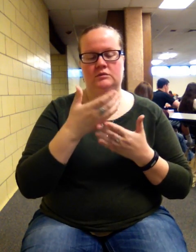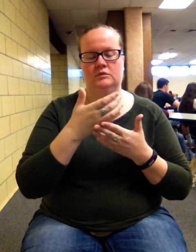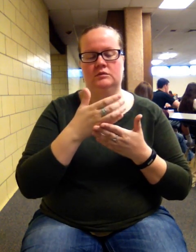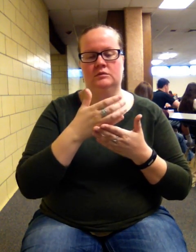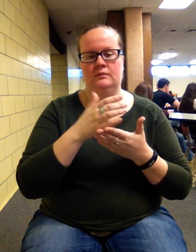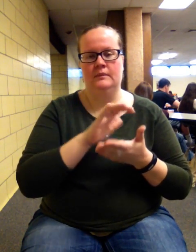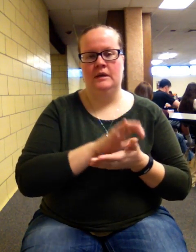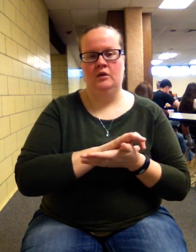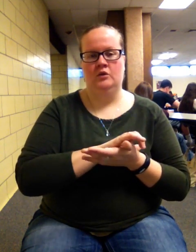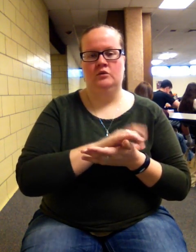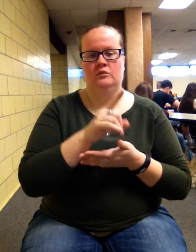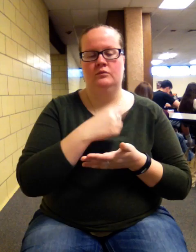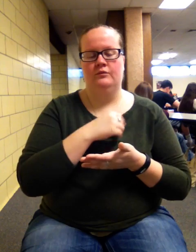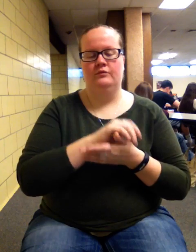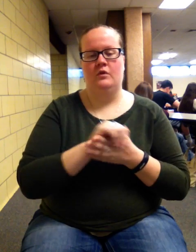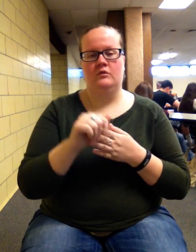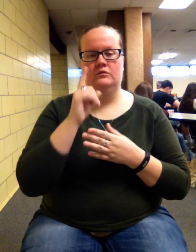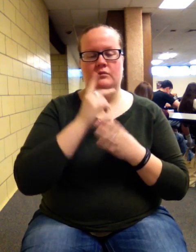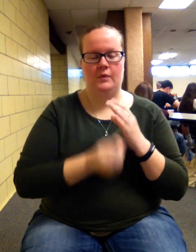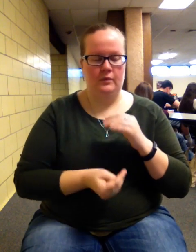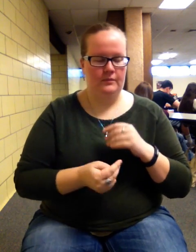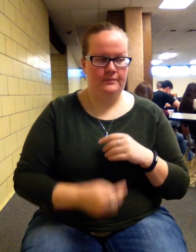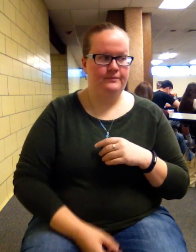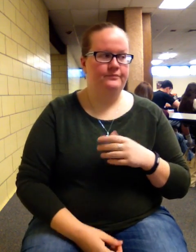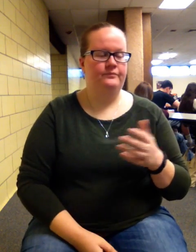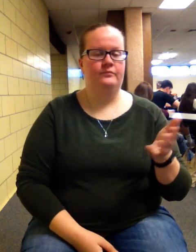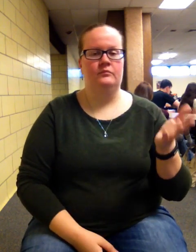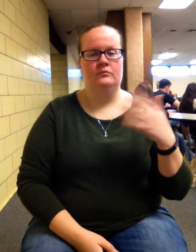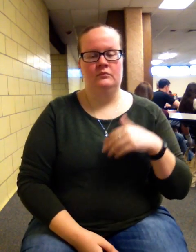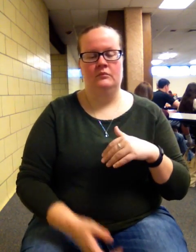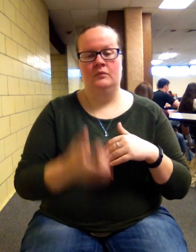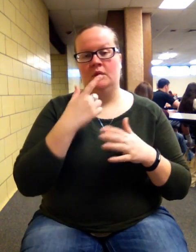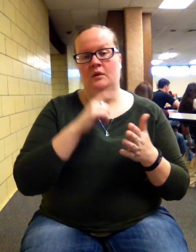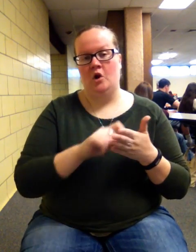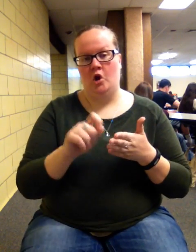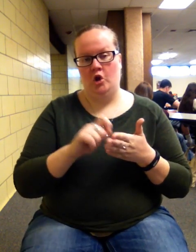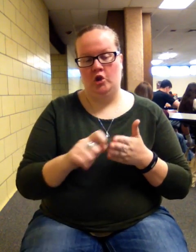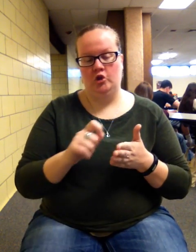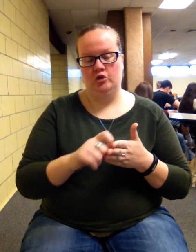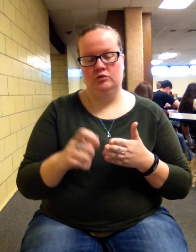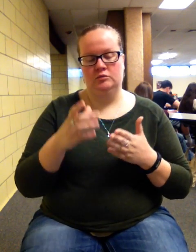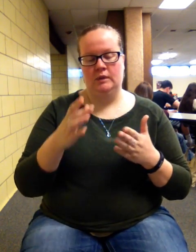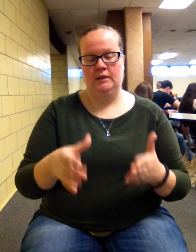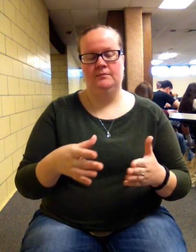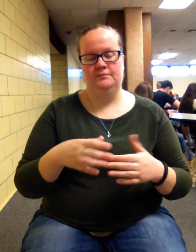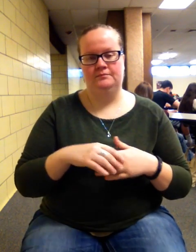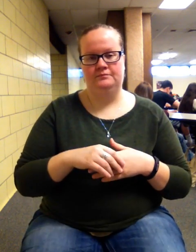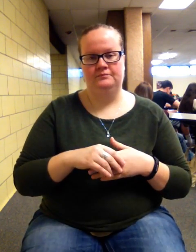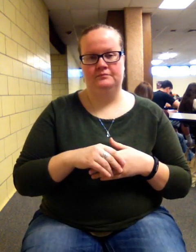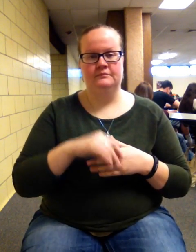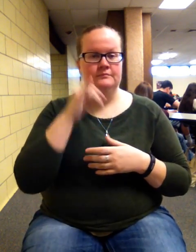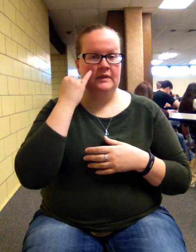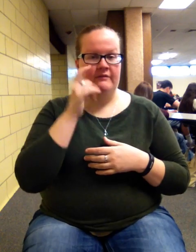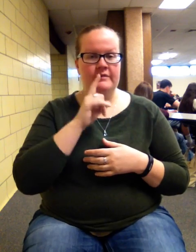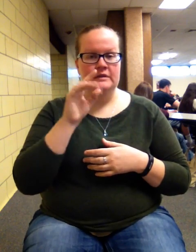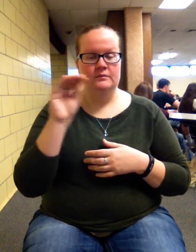where you've got dollar amounts for both. The author's version, if it's a percentage,